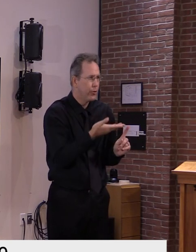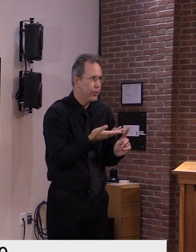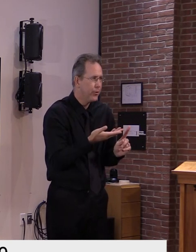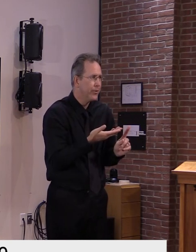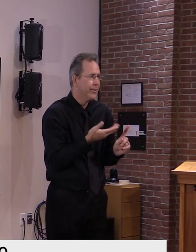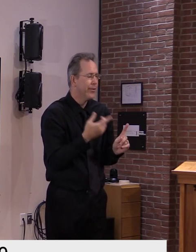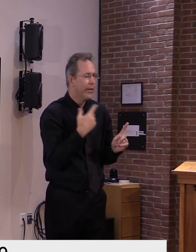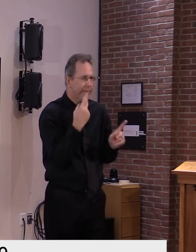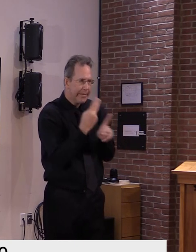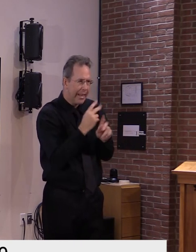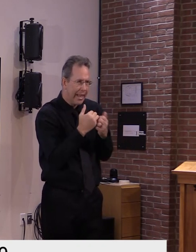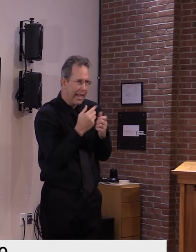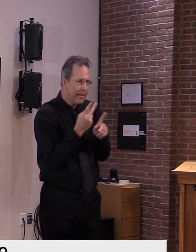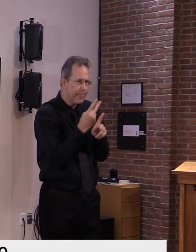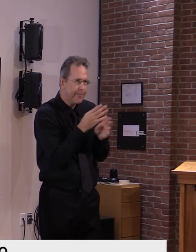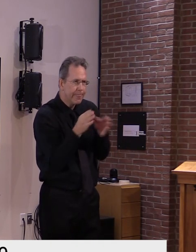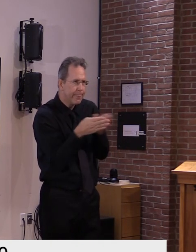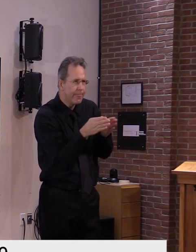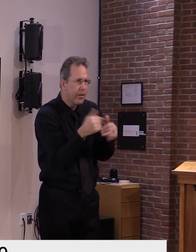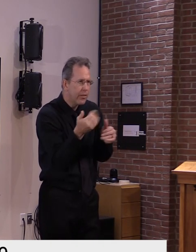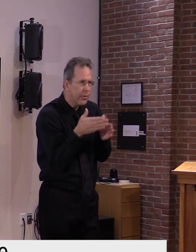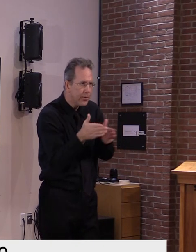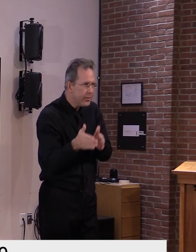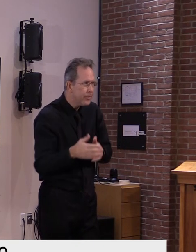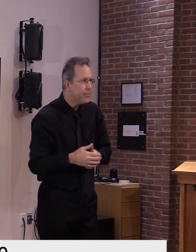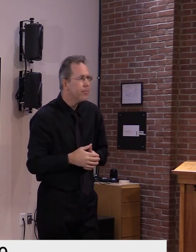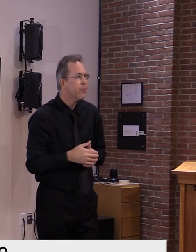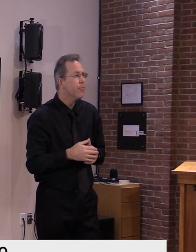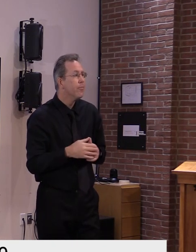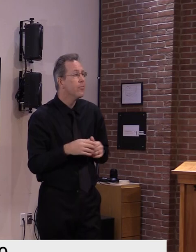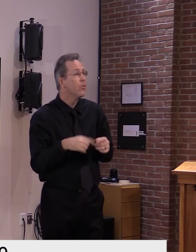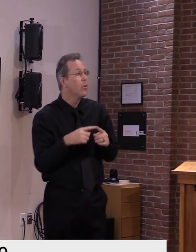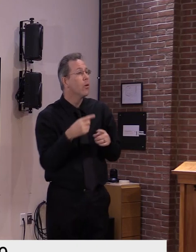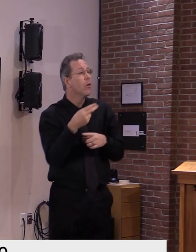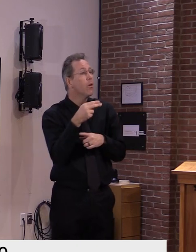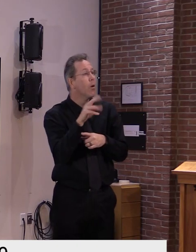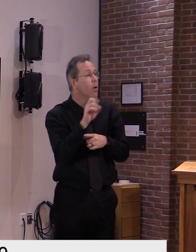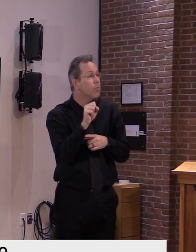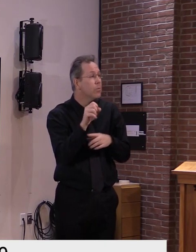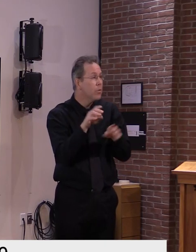of shutting down those hubs, given the fact that they were